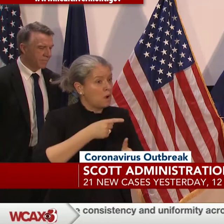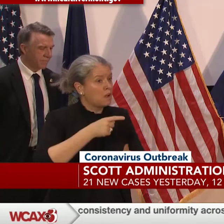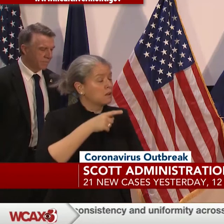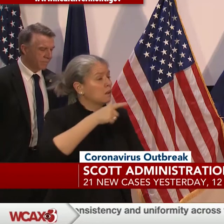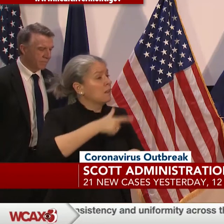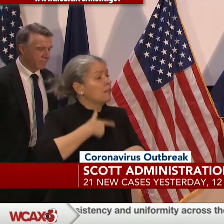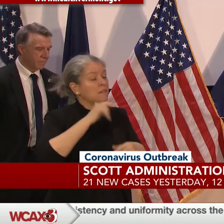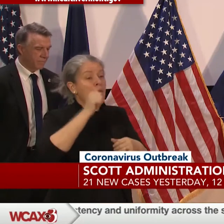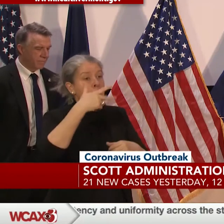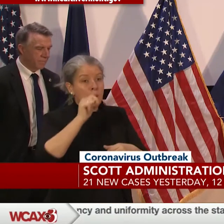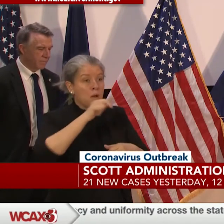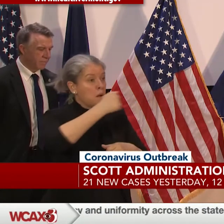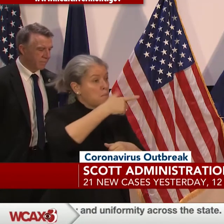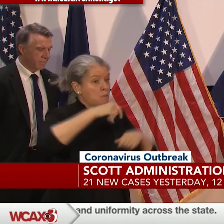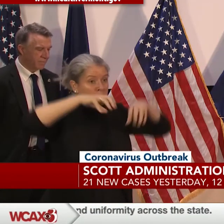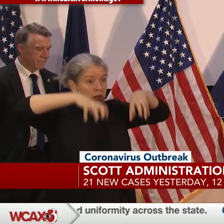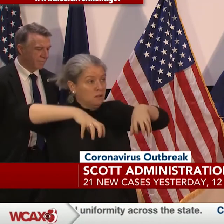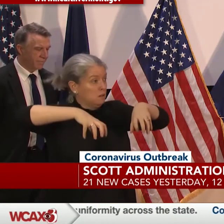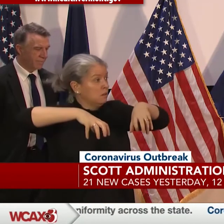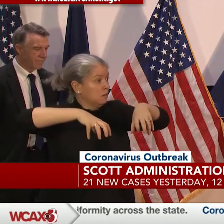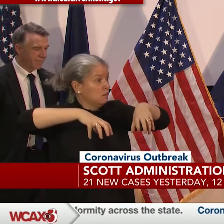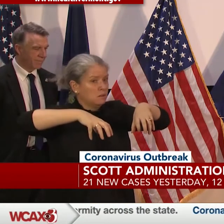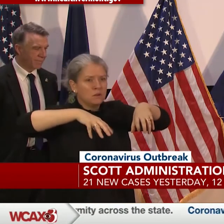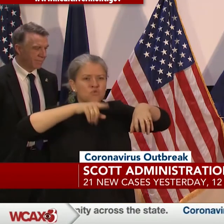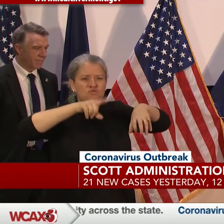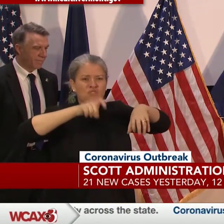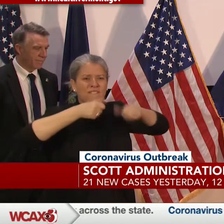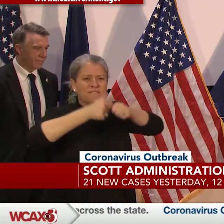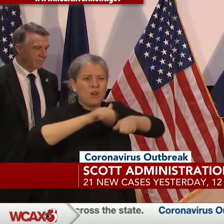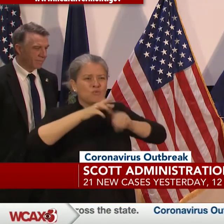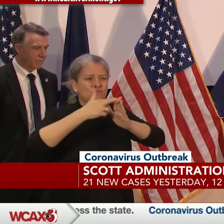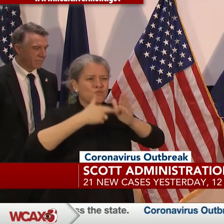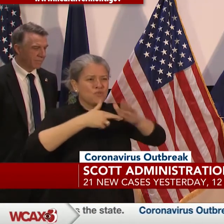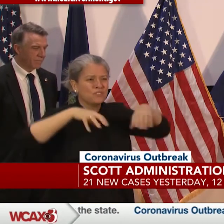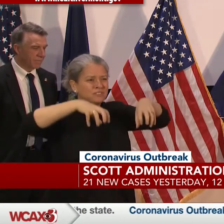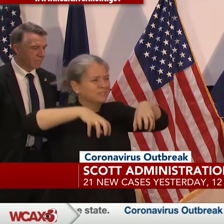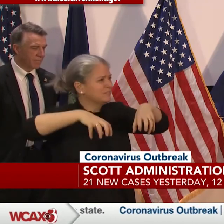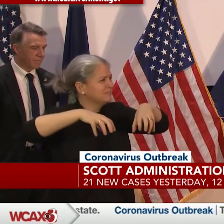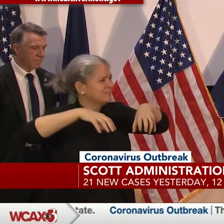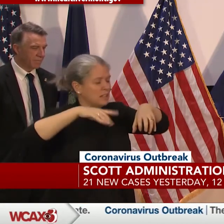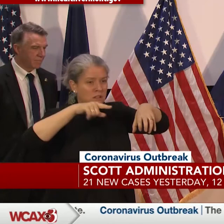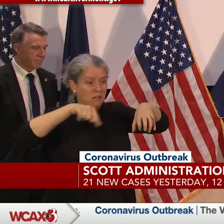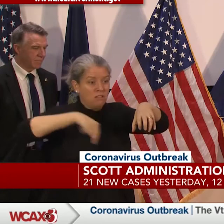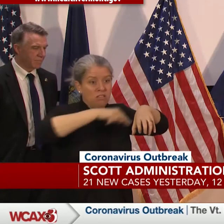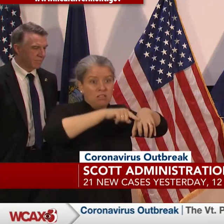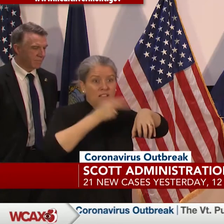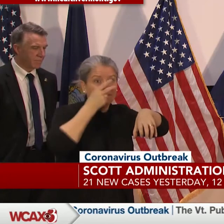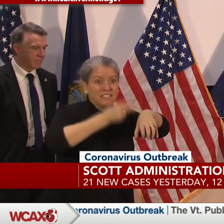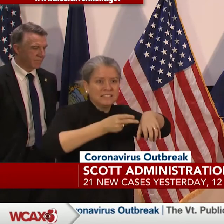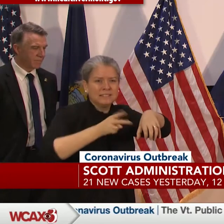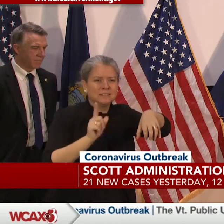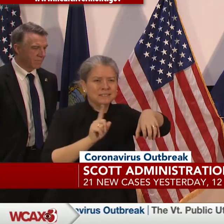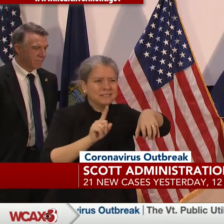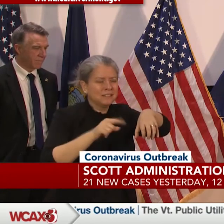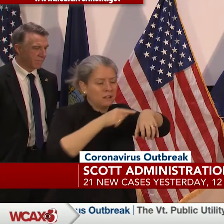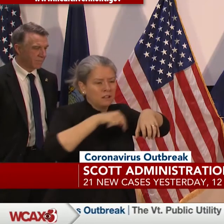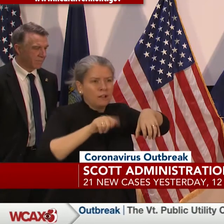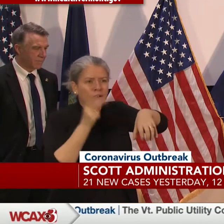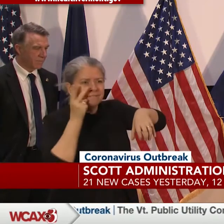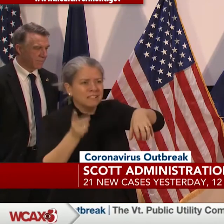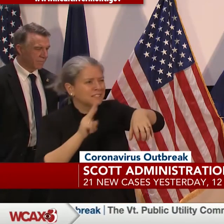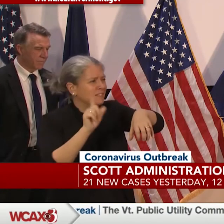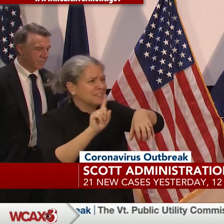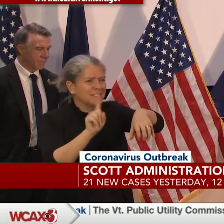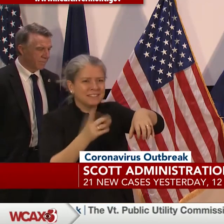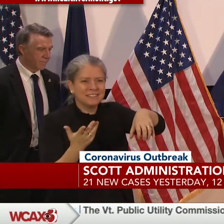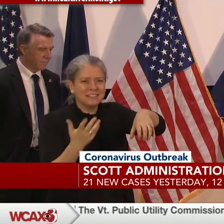live in another apartment, you're supposed to be abiding by all of the rules that came down in the executive order in terms of social distancing, in